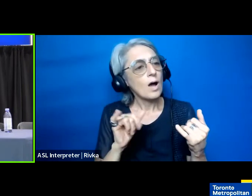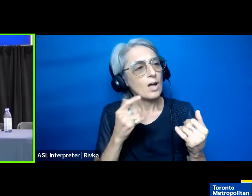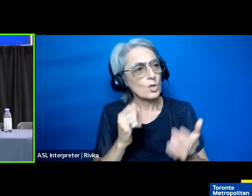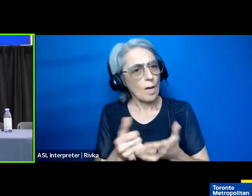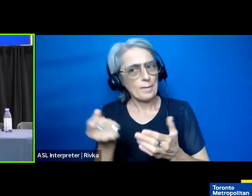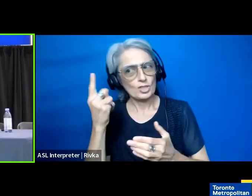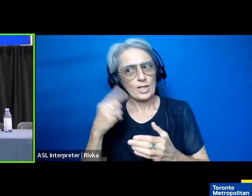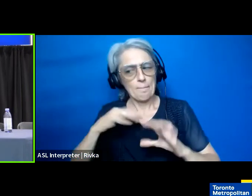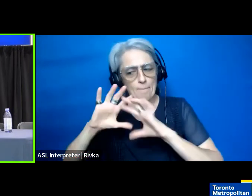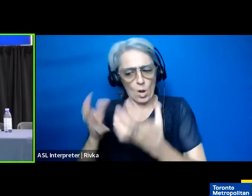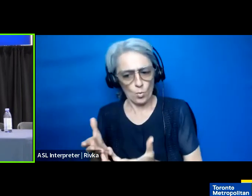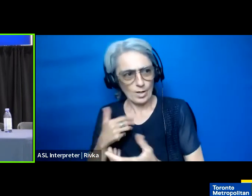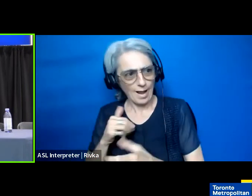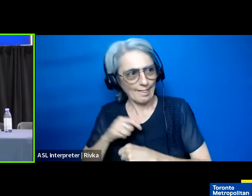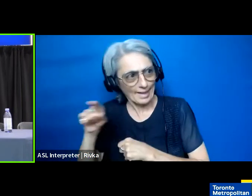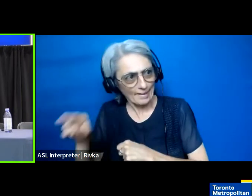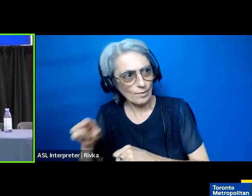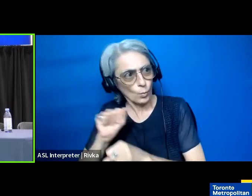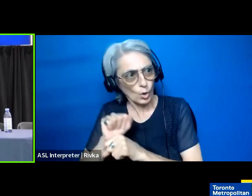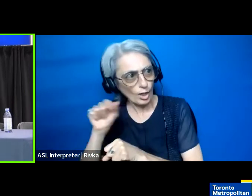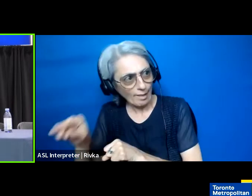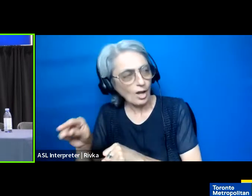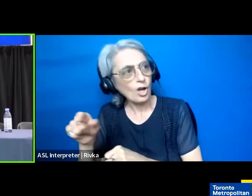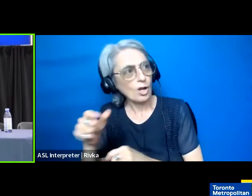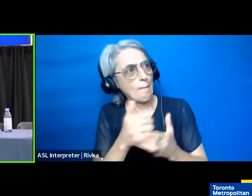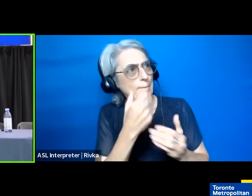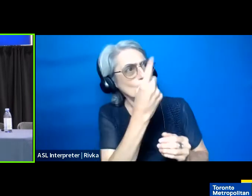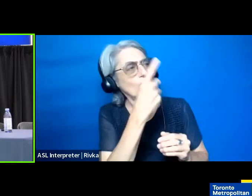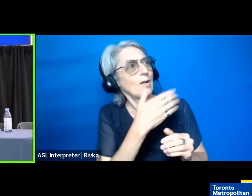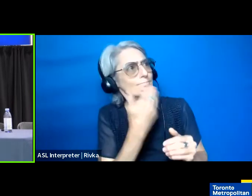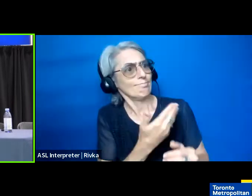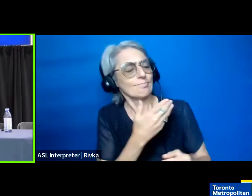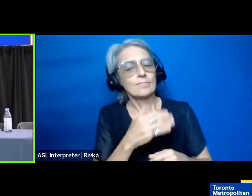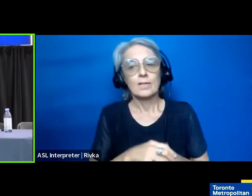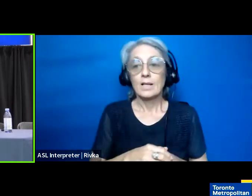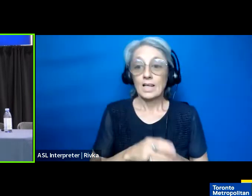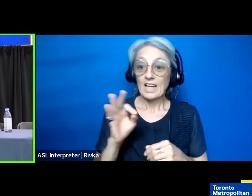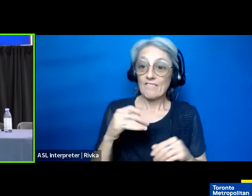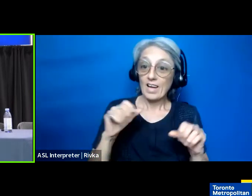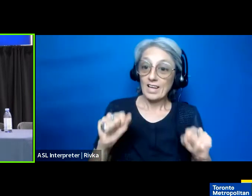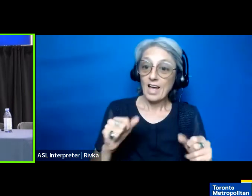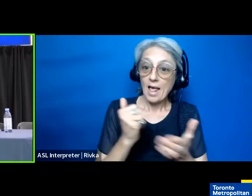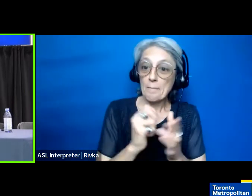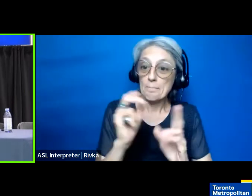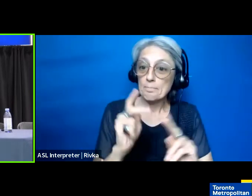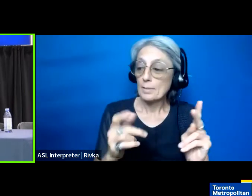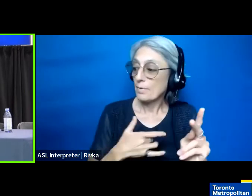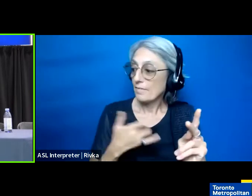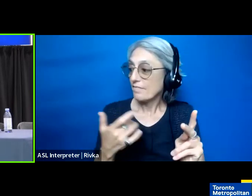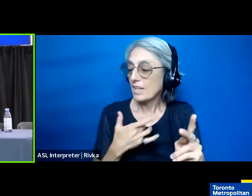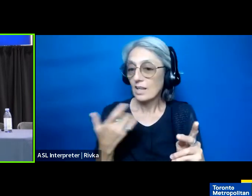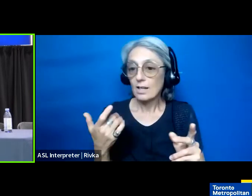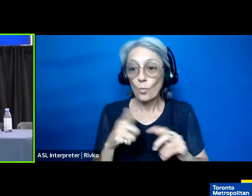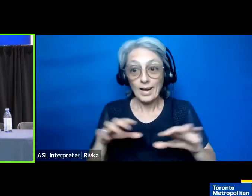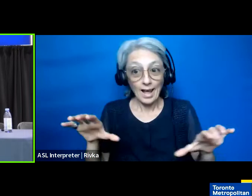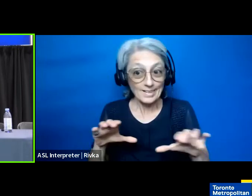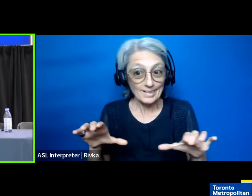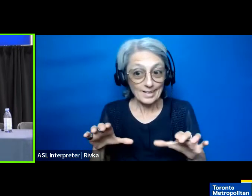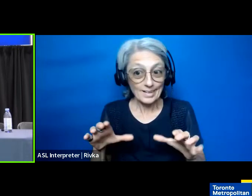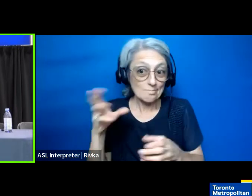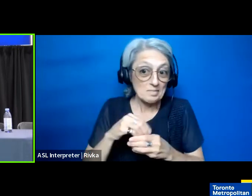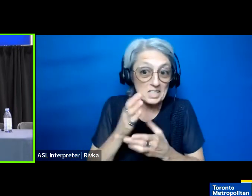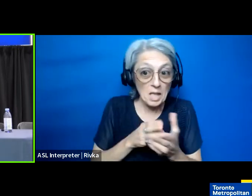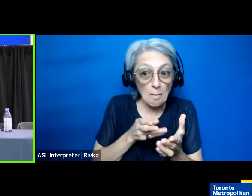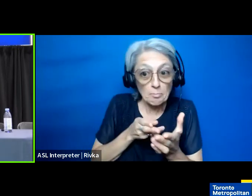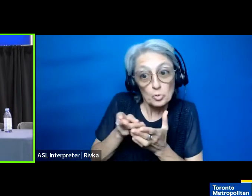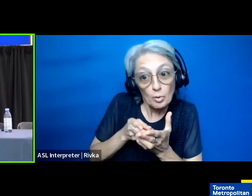in. And if I can make people feel that what I've done has some truth to it, I'm happy. I